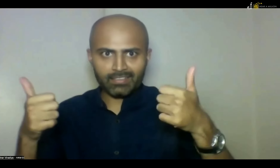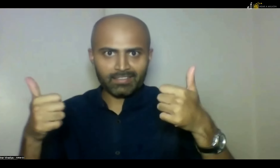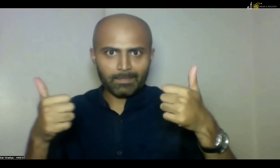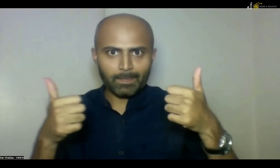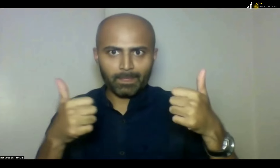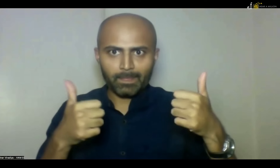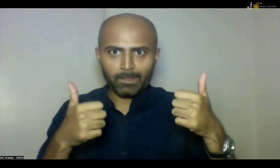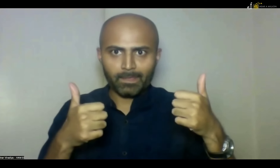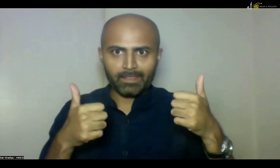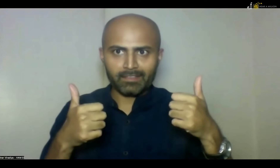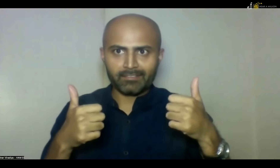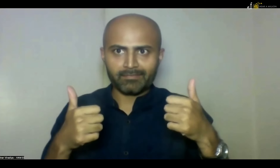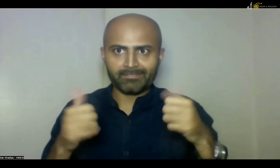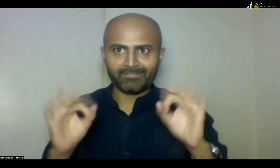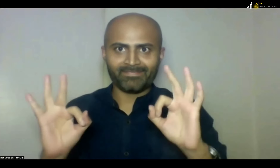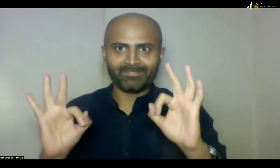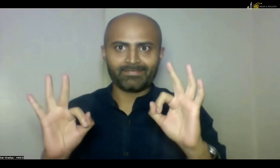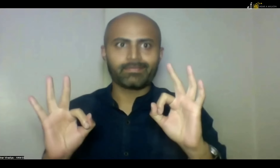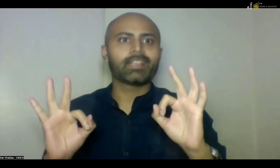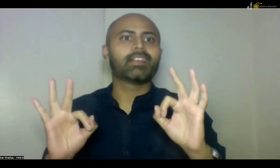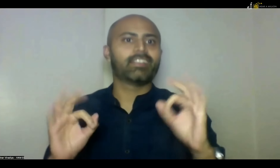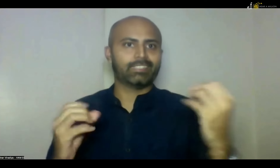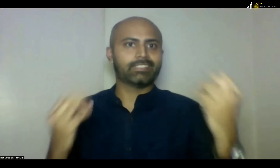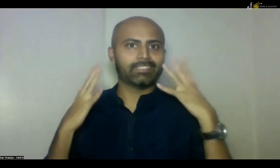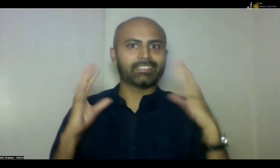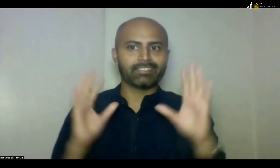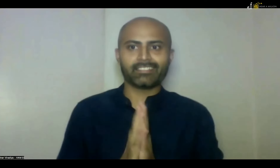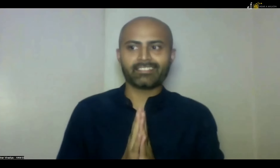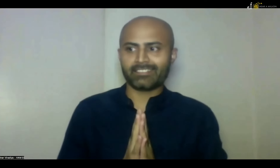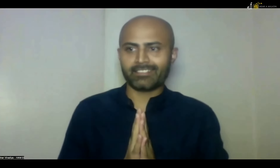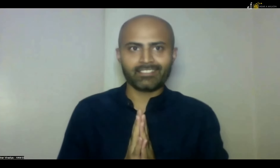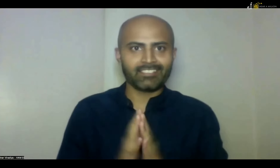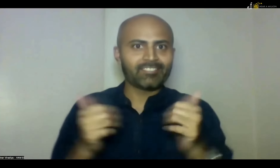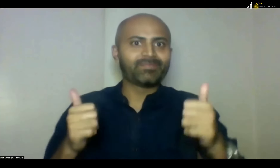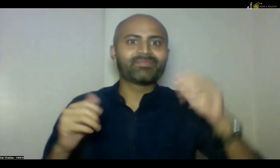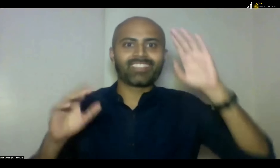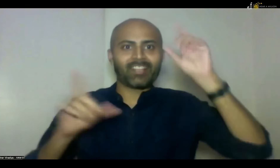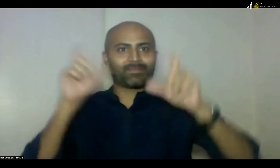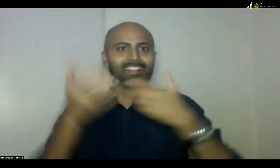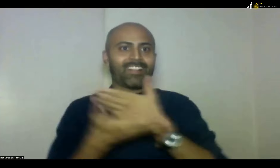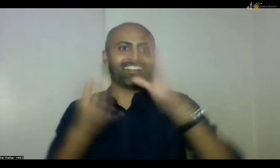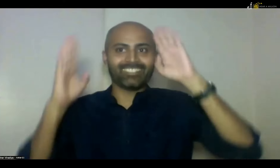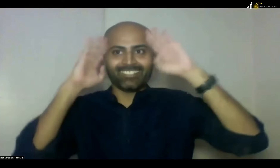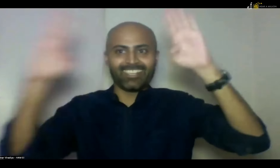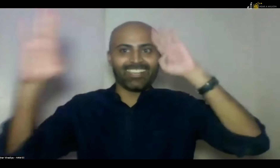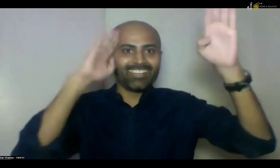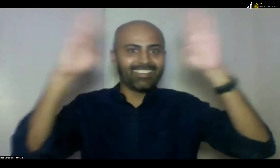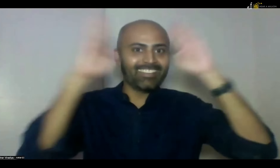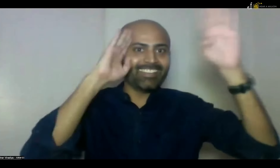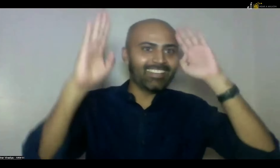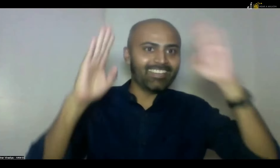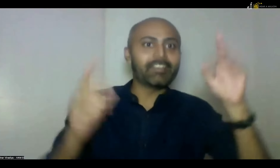Hello everyone. I hope everybody can see me clearly. Okay, I think we have good